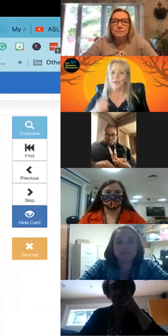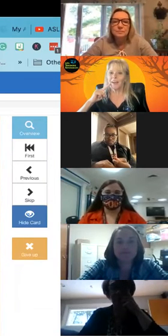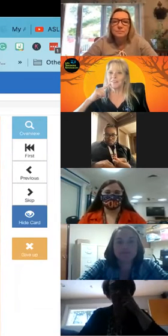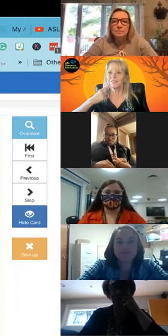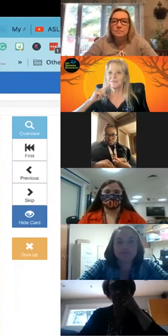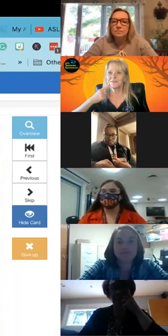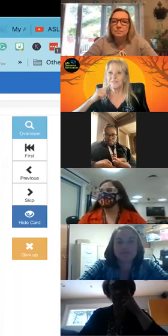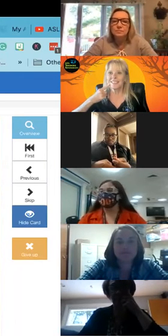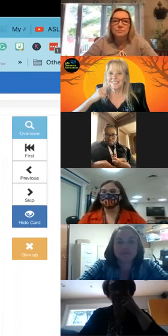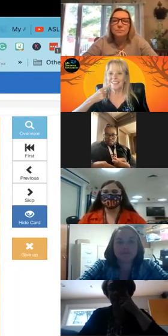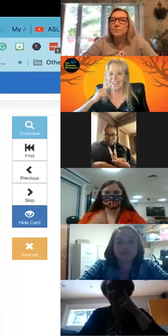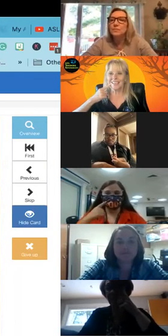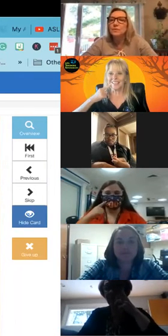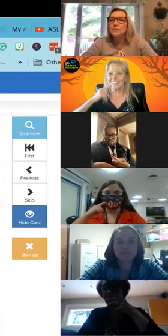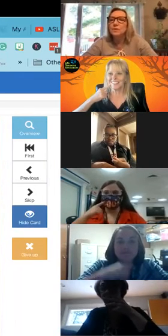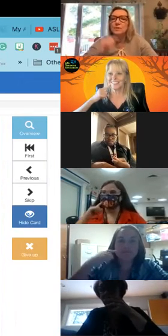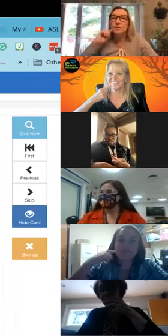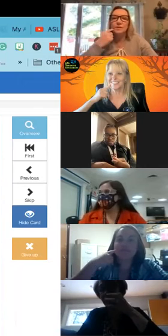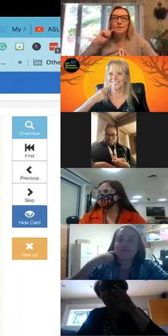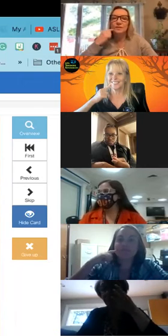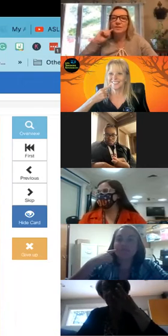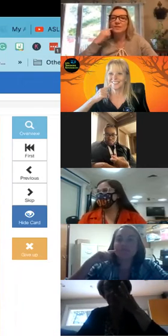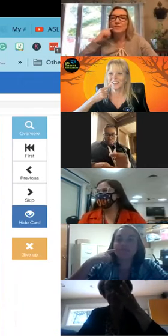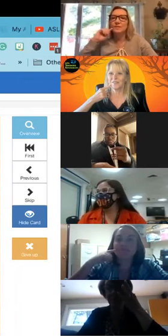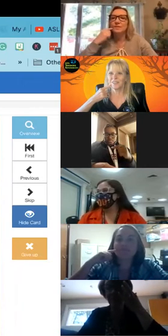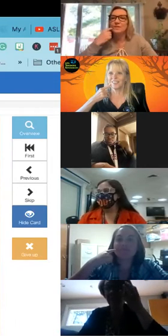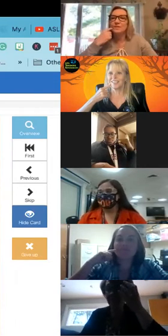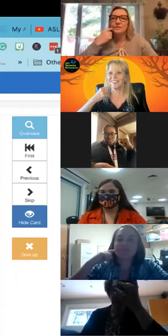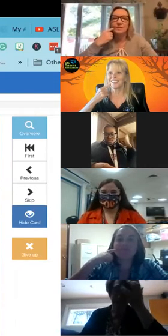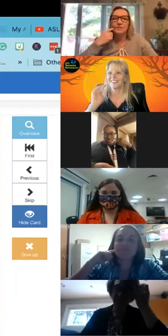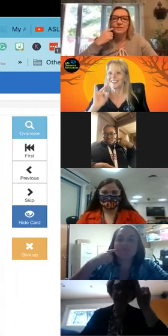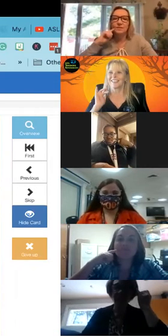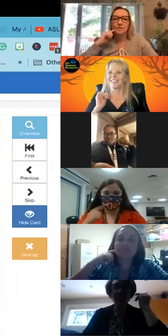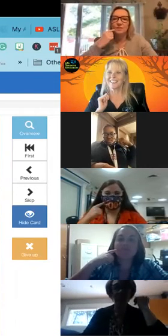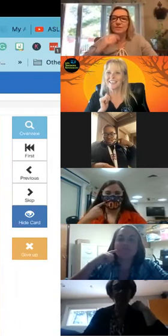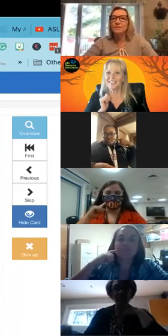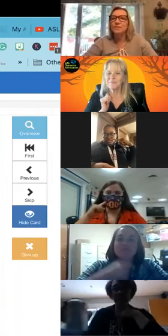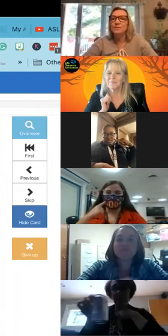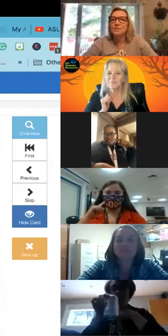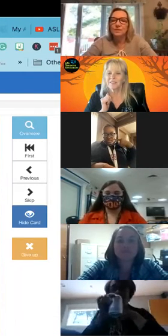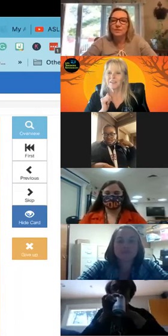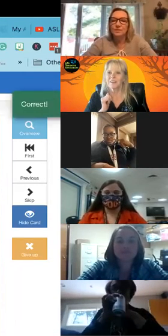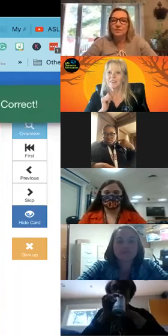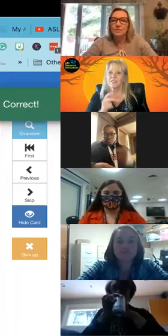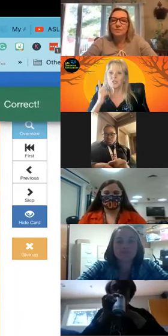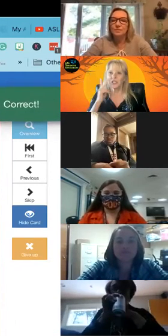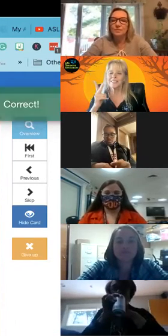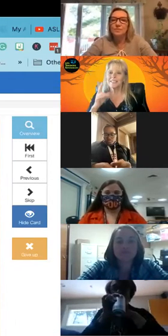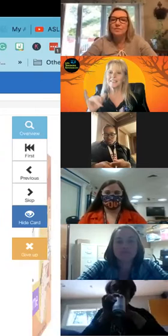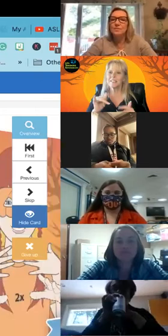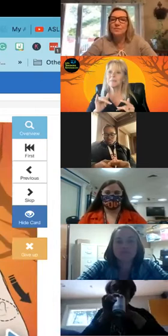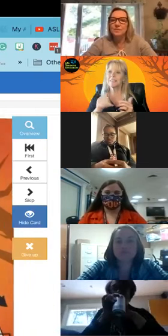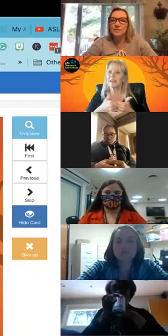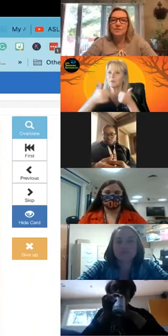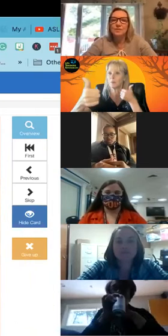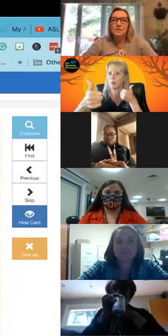And now we have candy. Very good. Click again. As you can